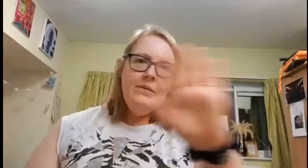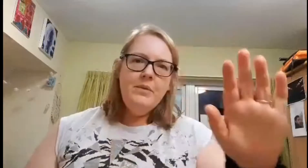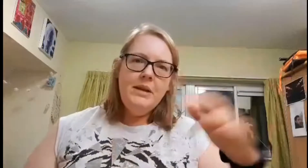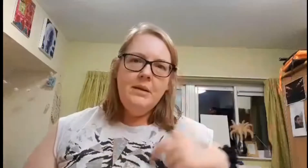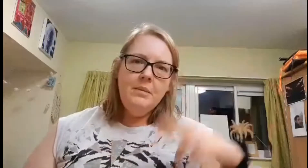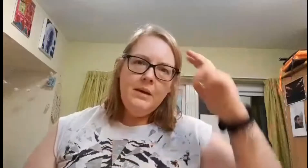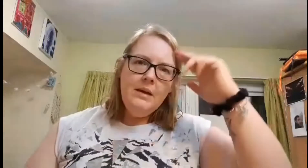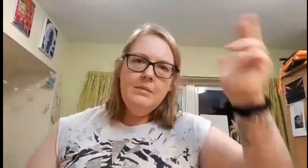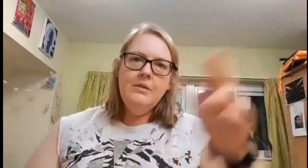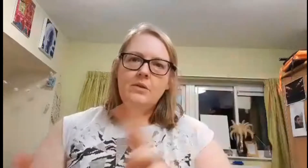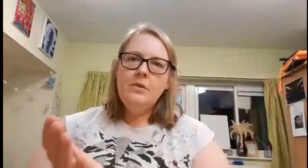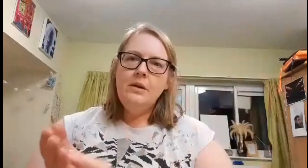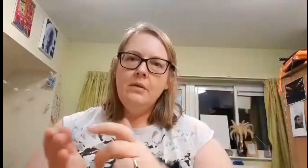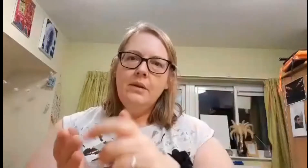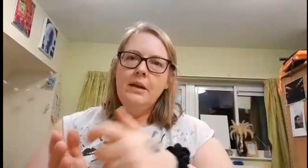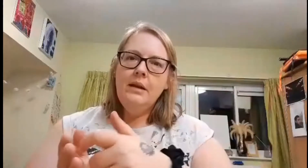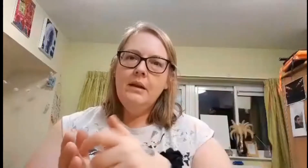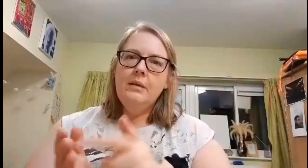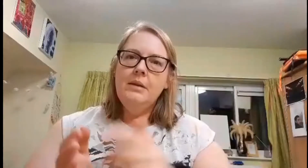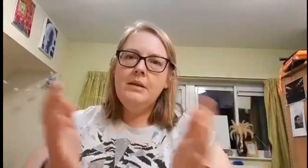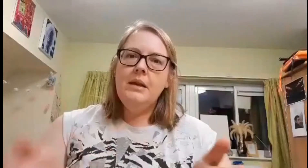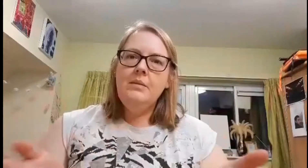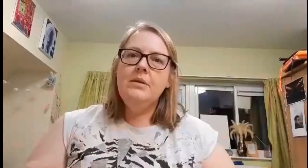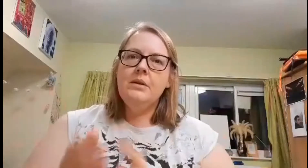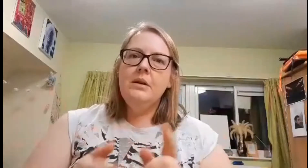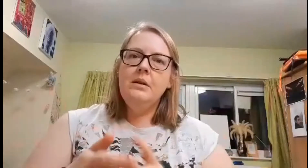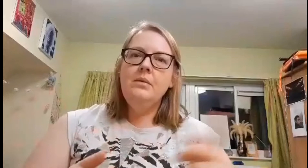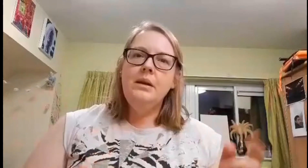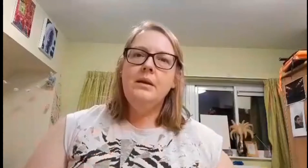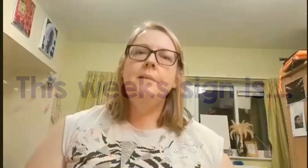Hi everybody, my name is Victoria or Vicky and I'm here today with a sign of the week.